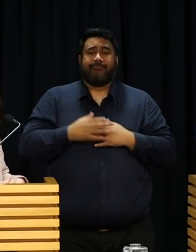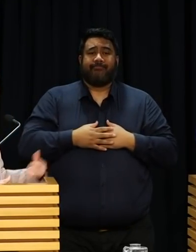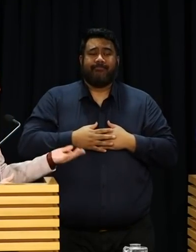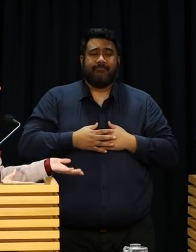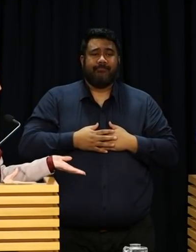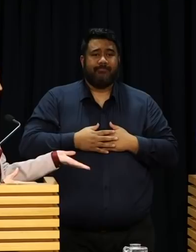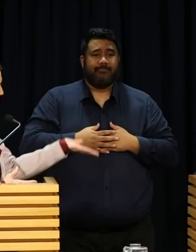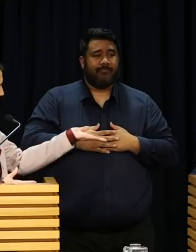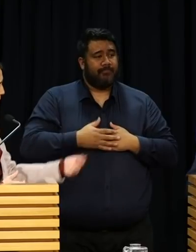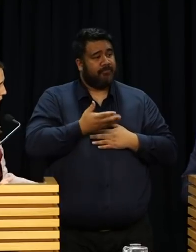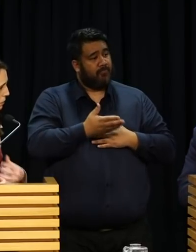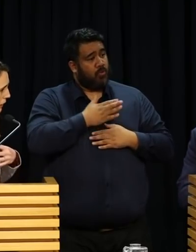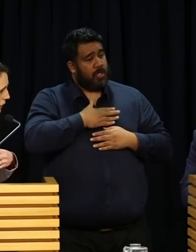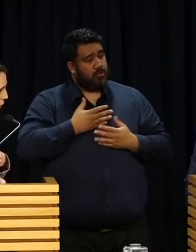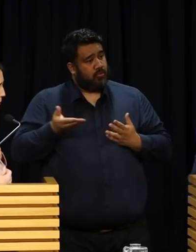this policy.